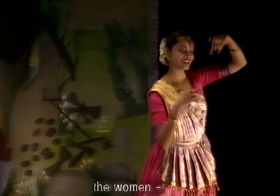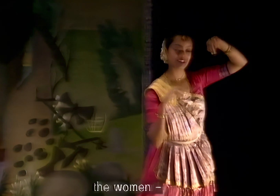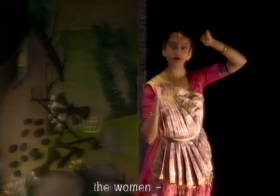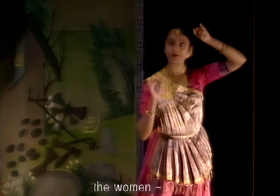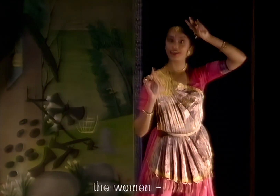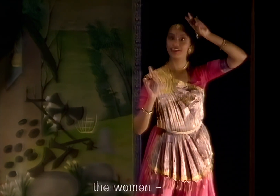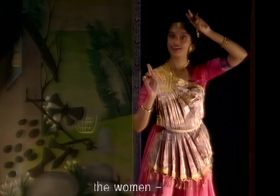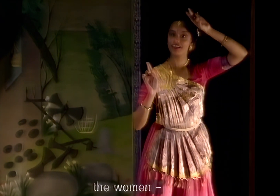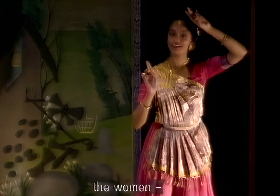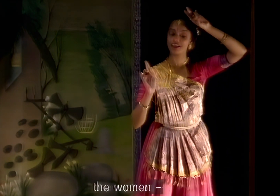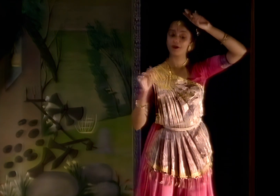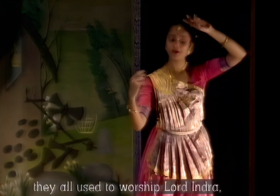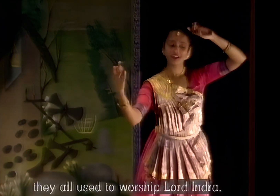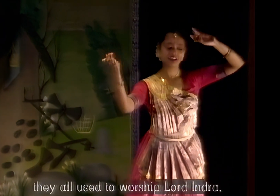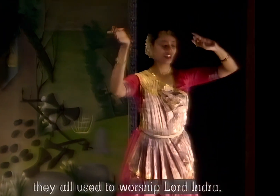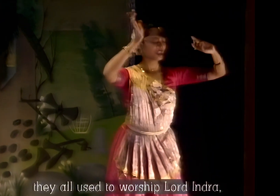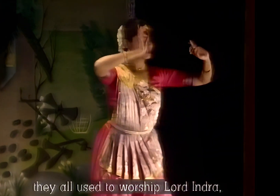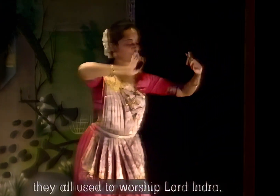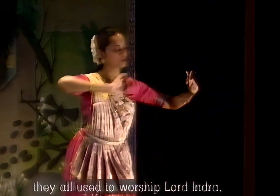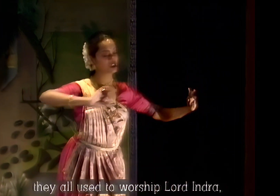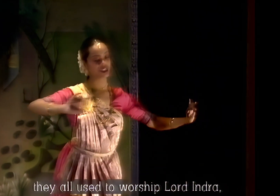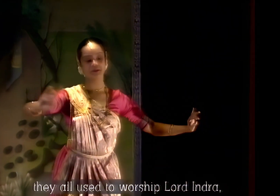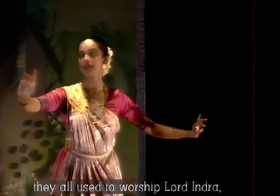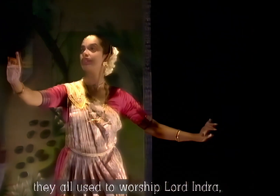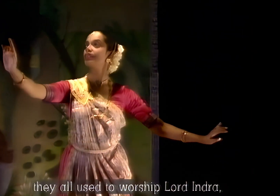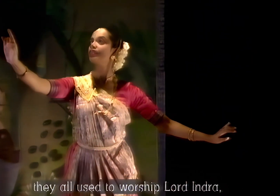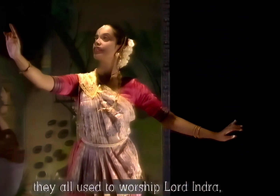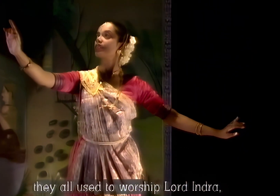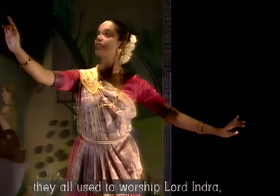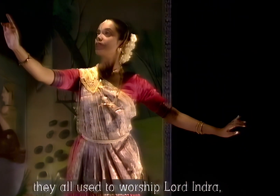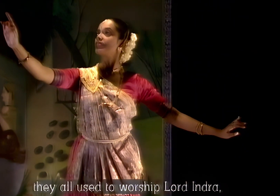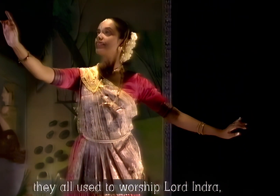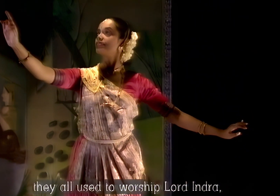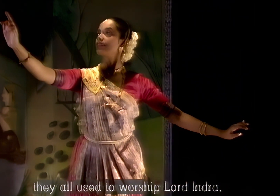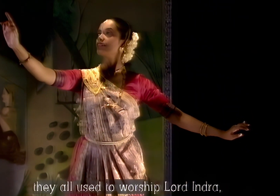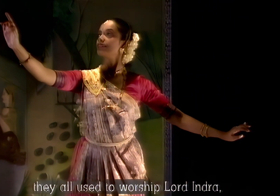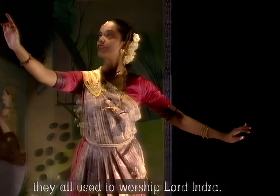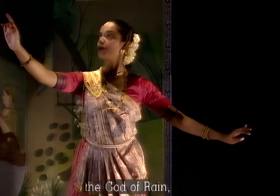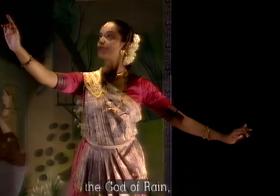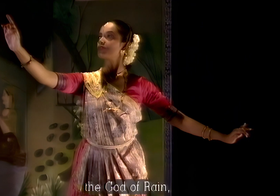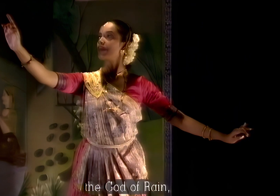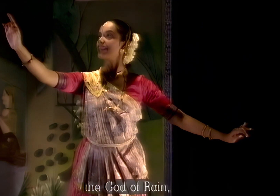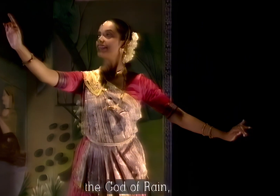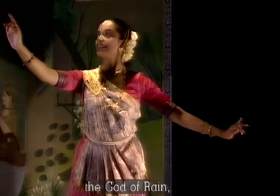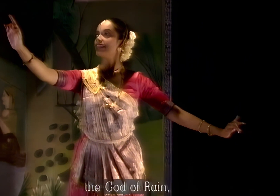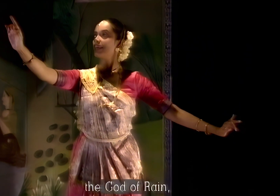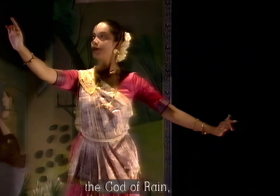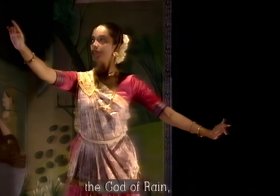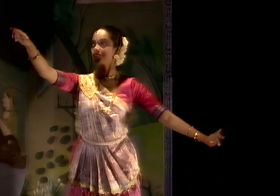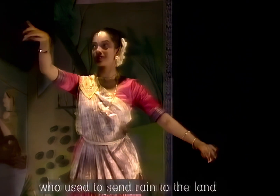the women, they all used to worship Lord Indra, the god of rain, who used to